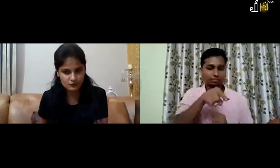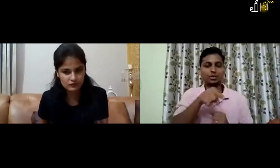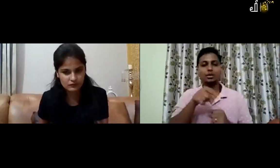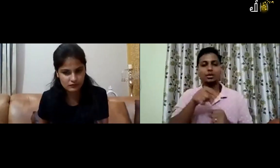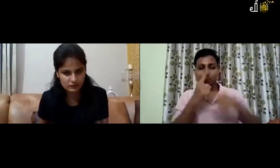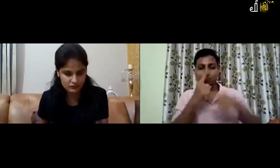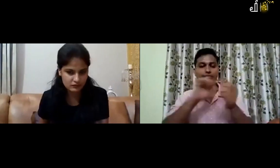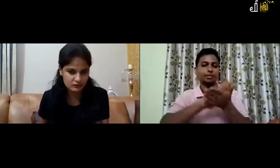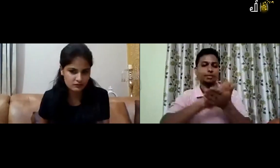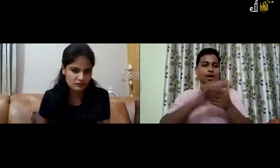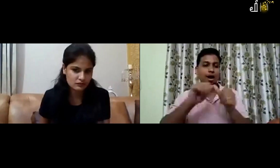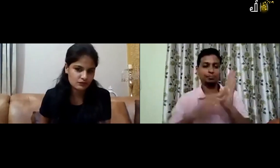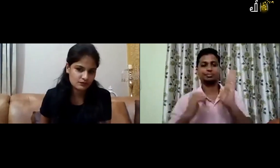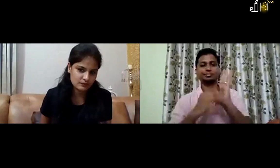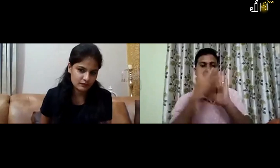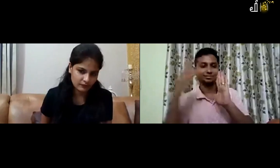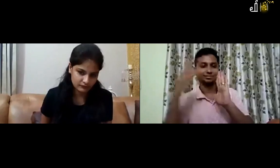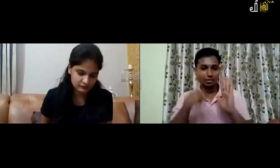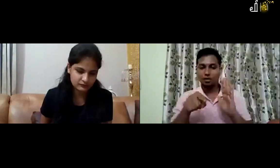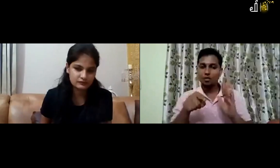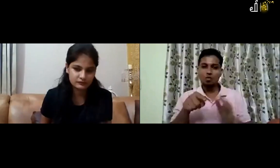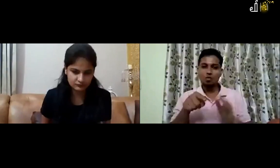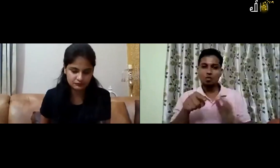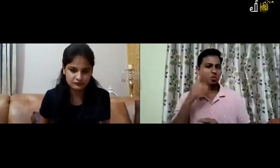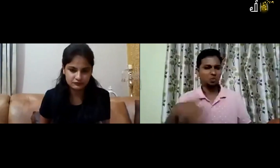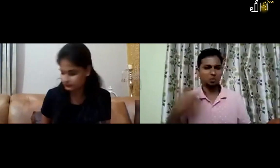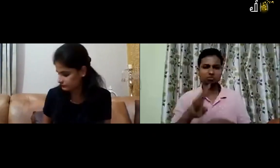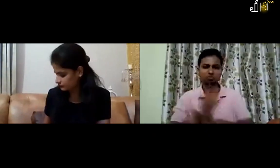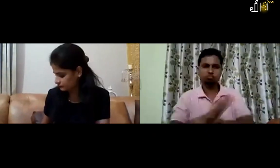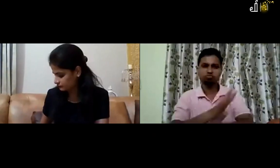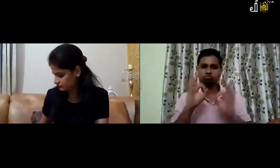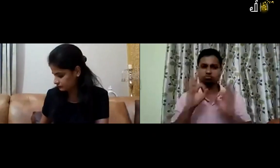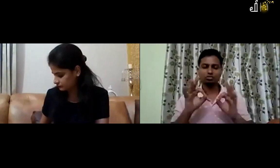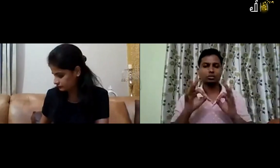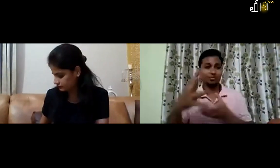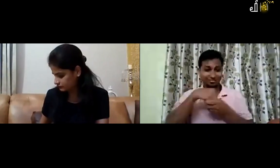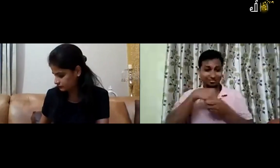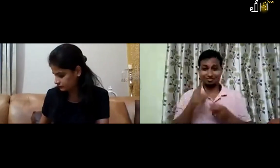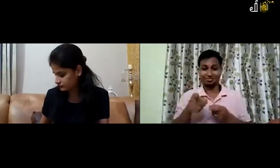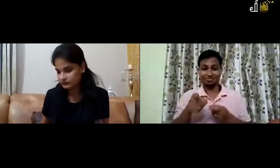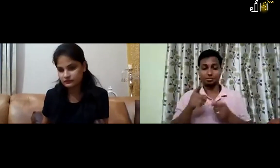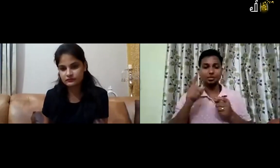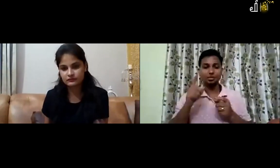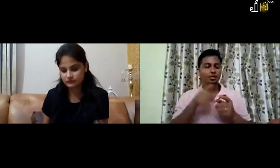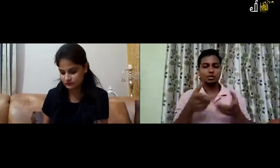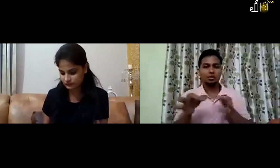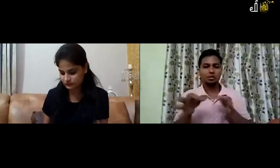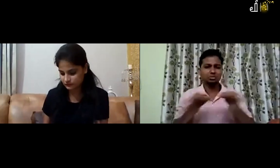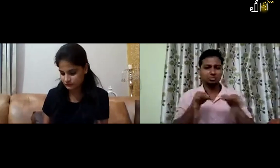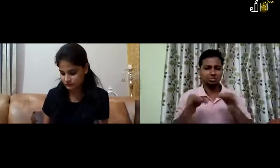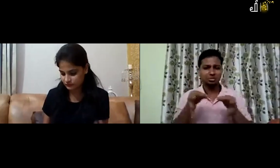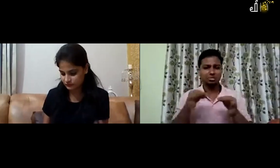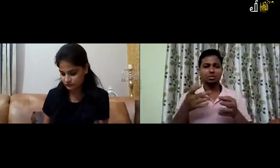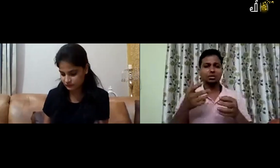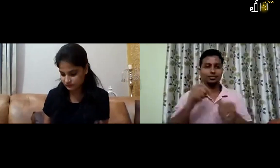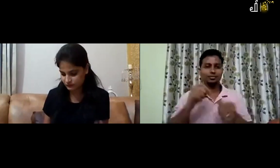under the Enable Academy course. I had enrolled myself, and I was told that there was a deaf empowerment course also. I'm